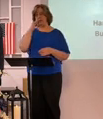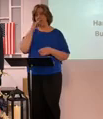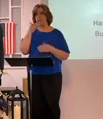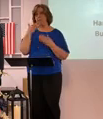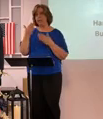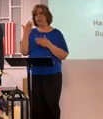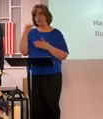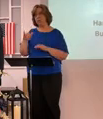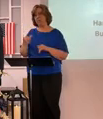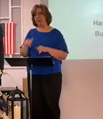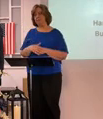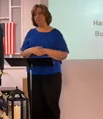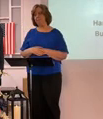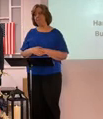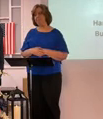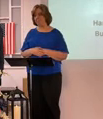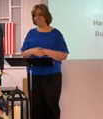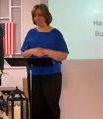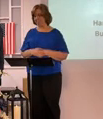too.